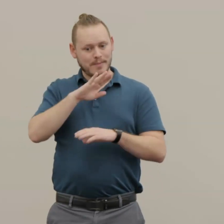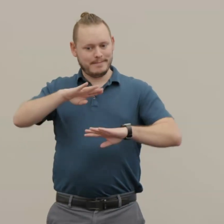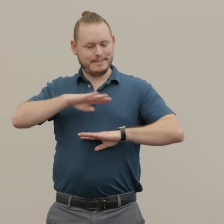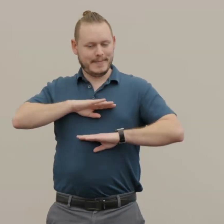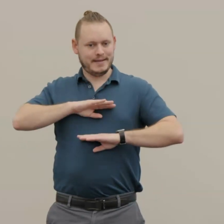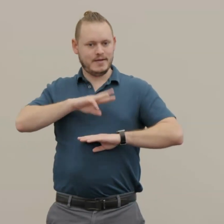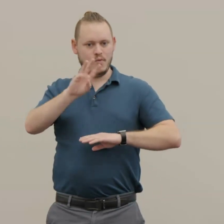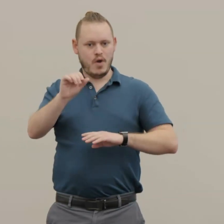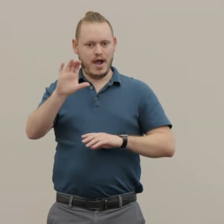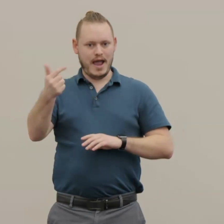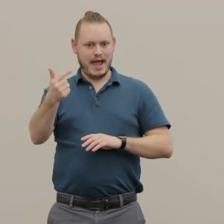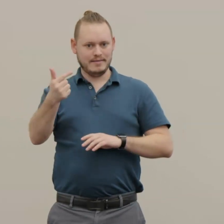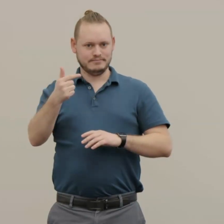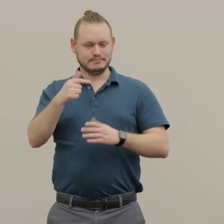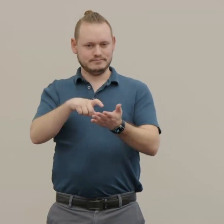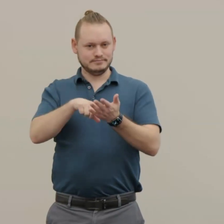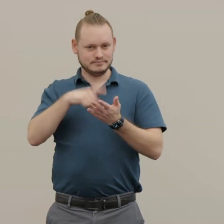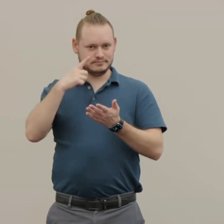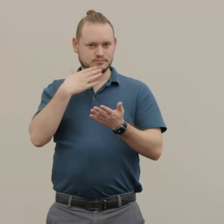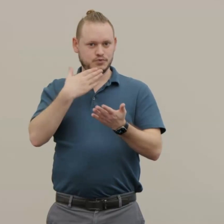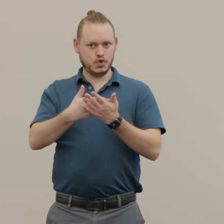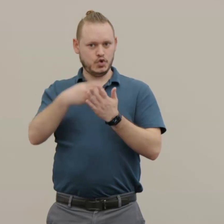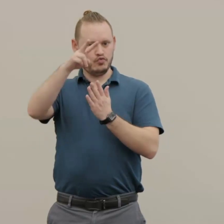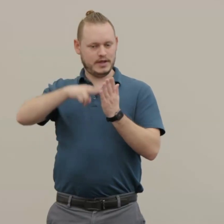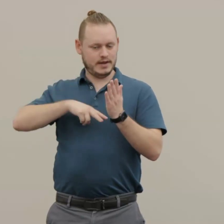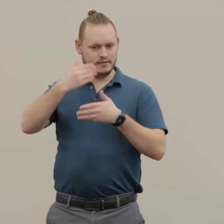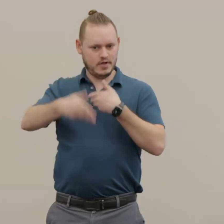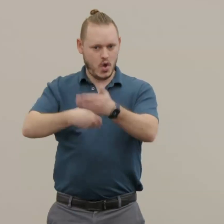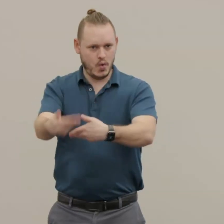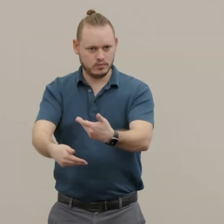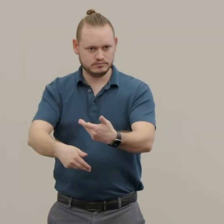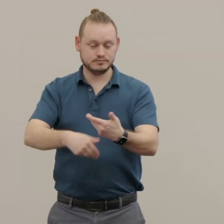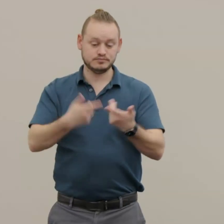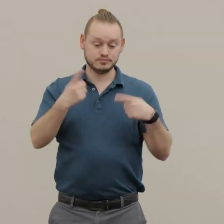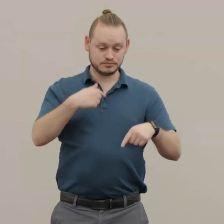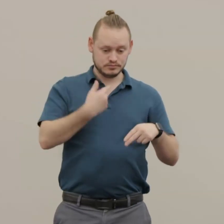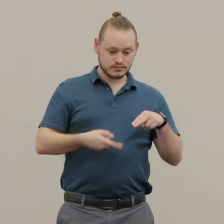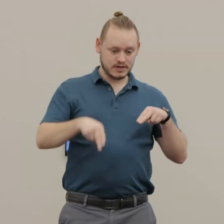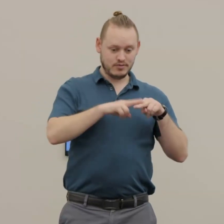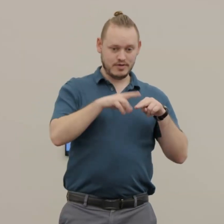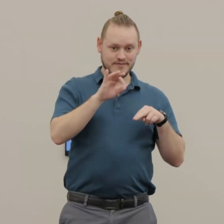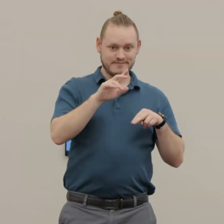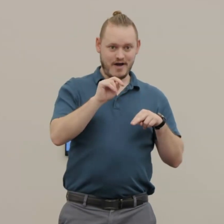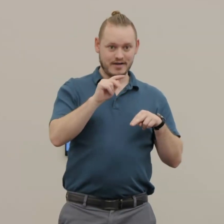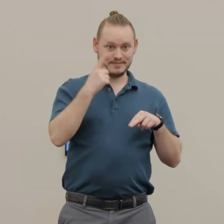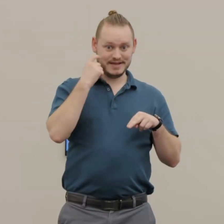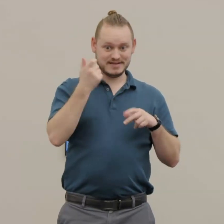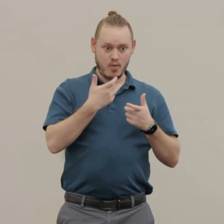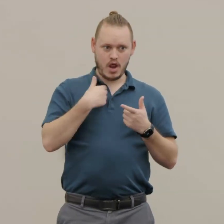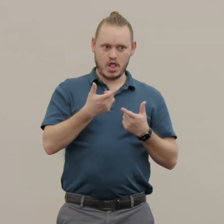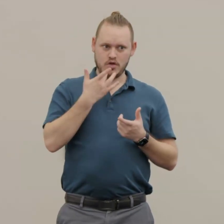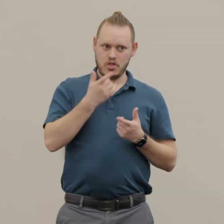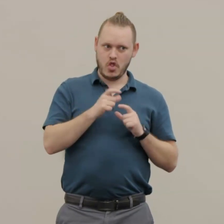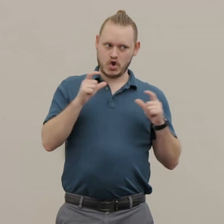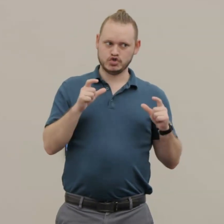those WCAG standards for good reflow so that when I do increase the font, because I want it even larger than that